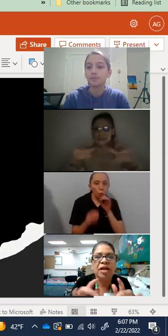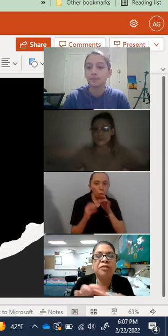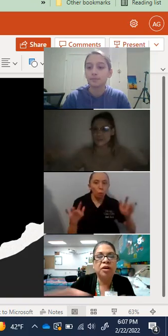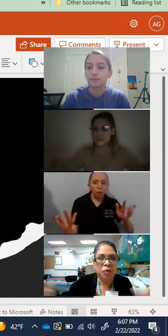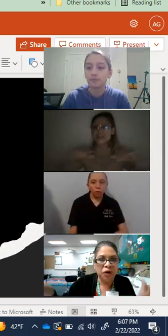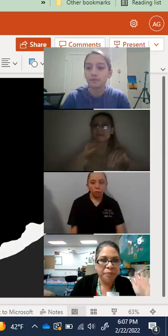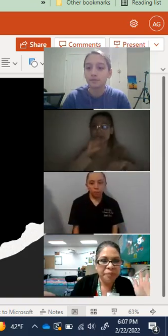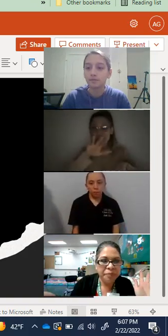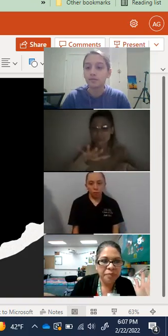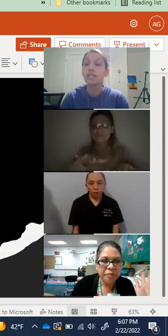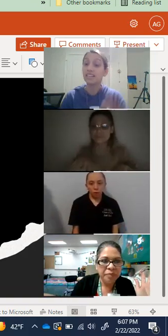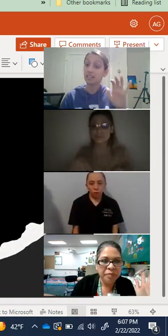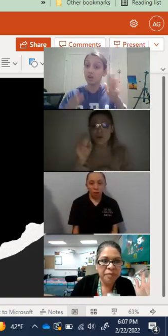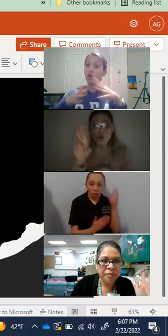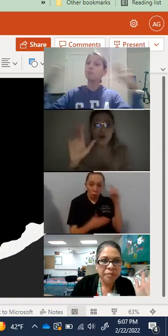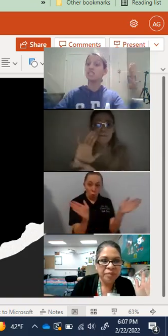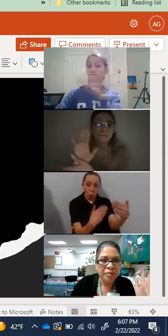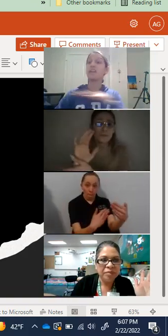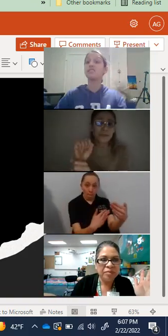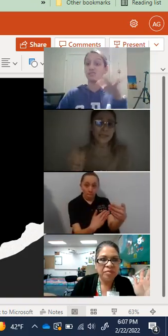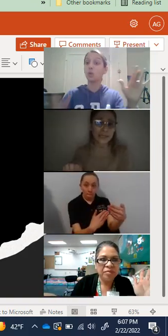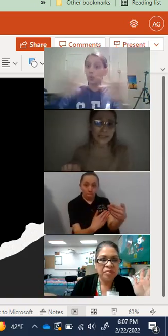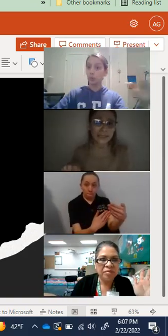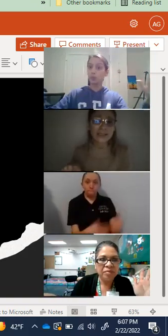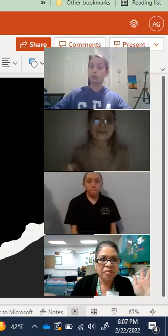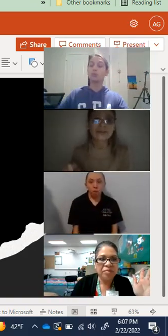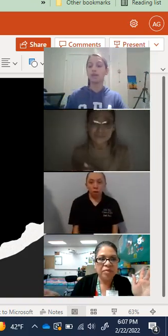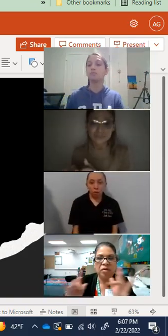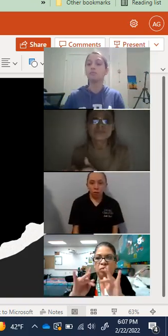So that's for a room. Yeah, like it, or a big space.